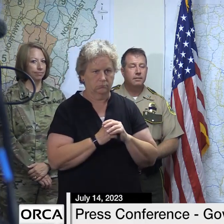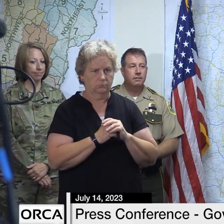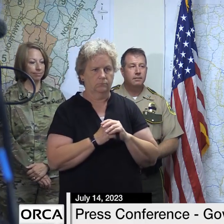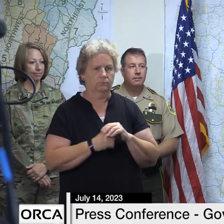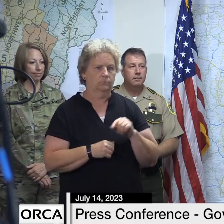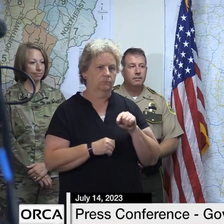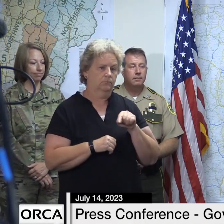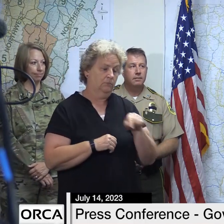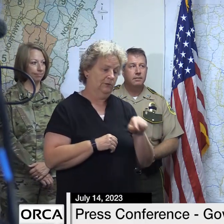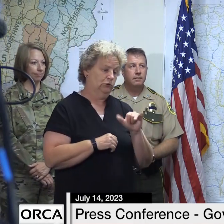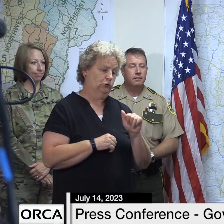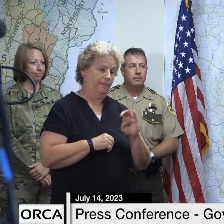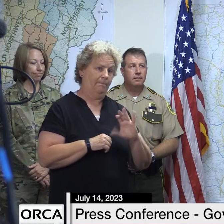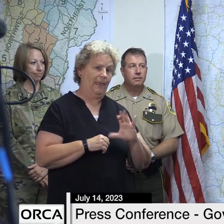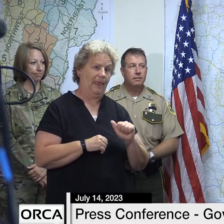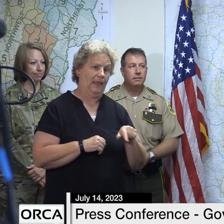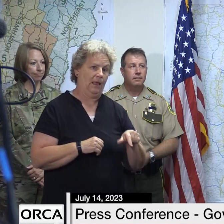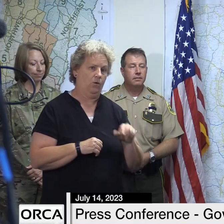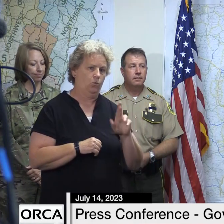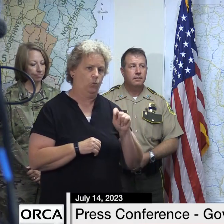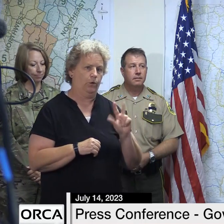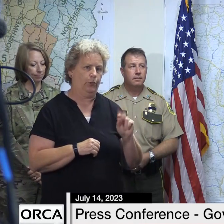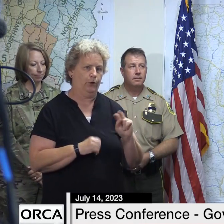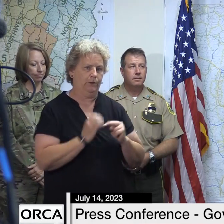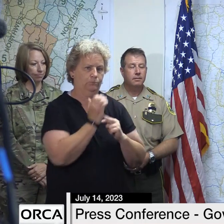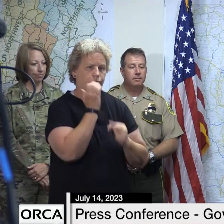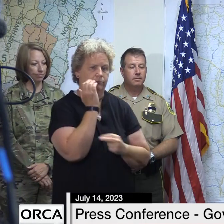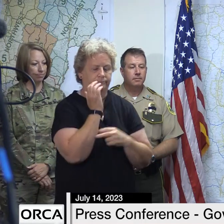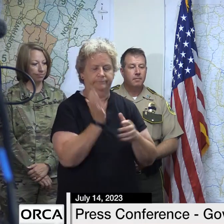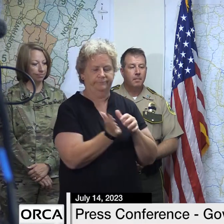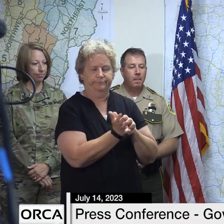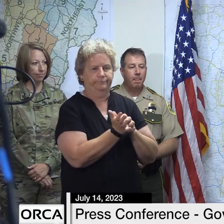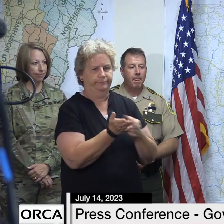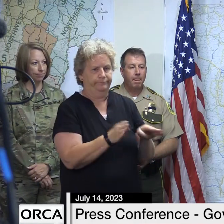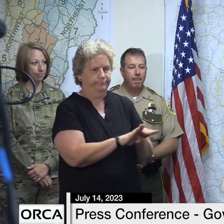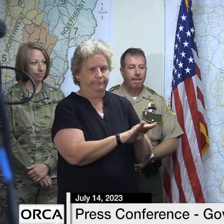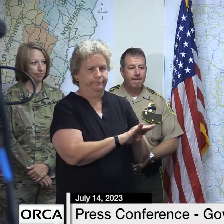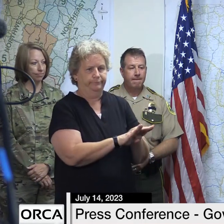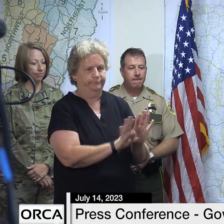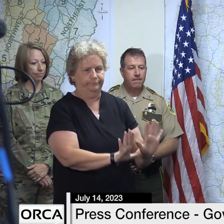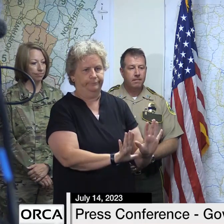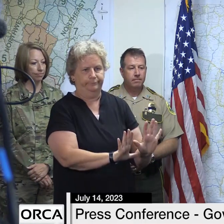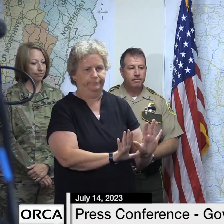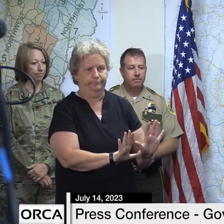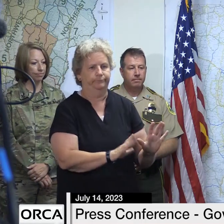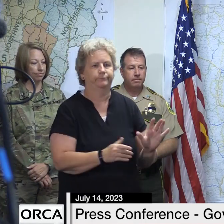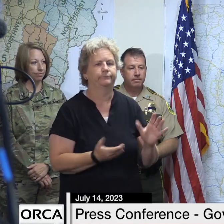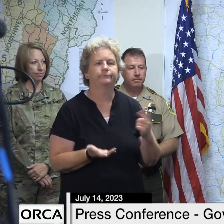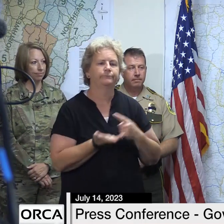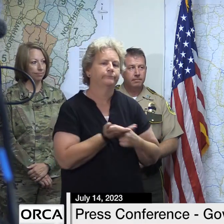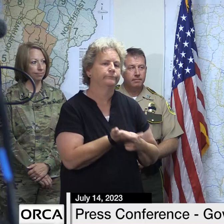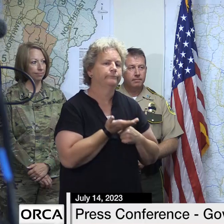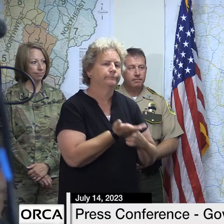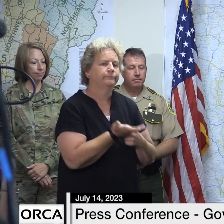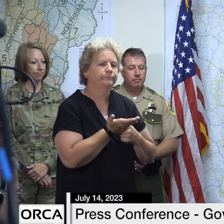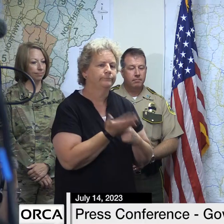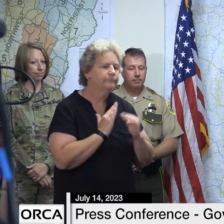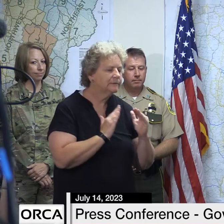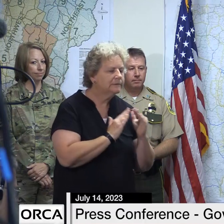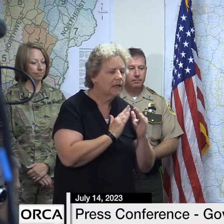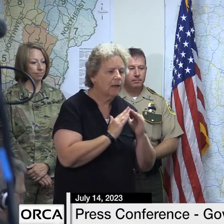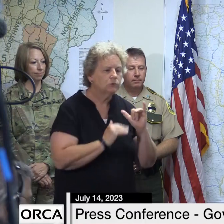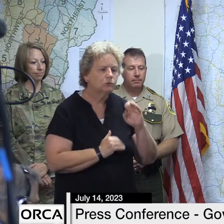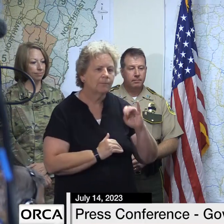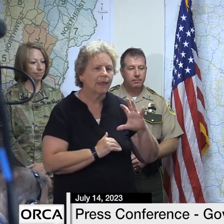closed due to being compromised. We are currently in conversations with the town of Jamaica on plans for the way